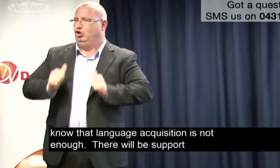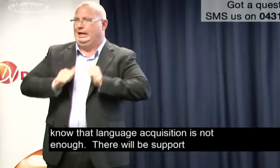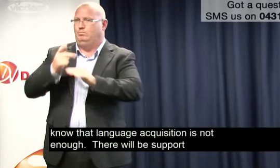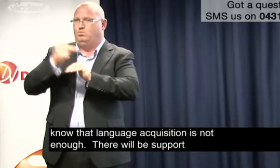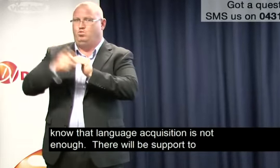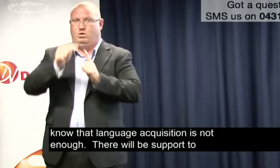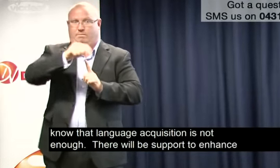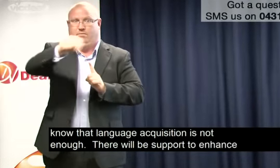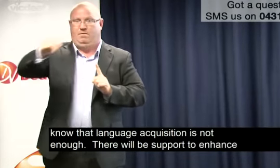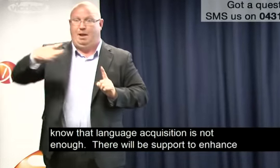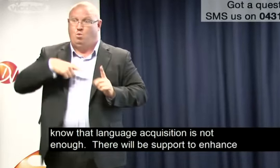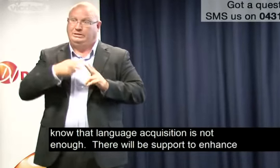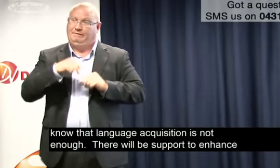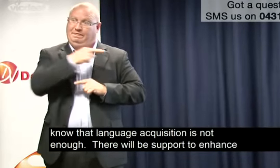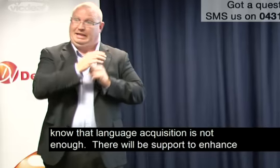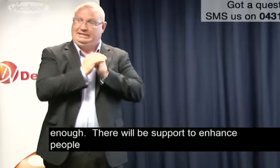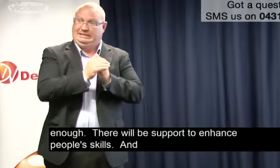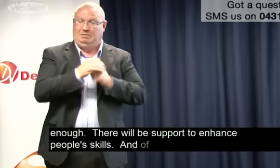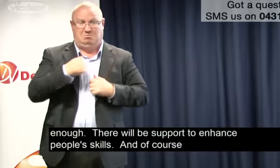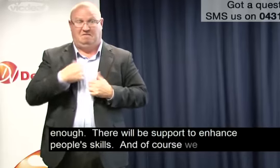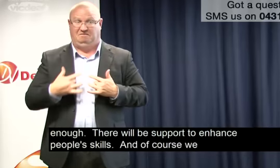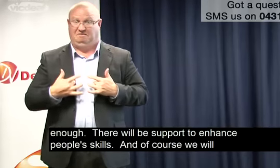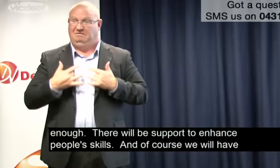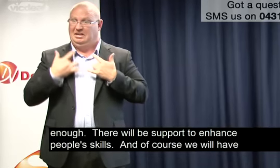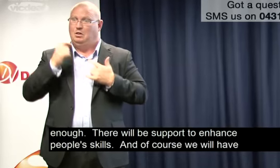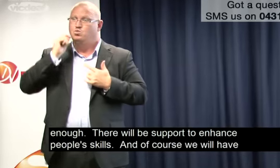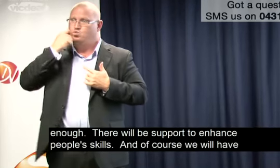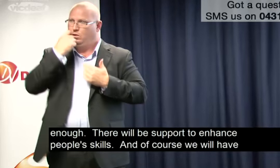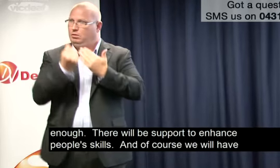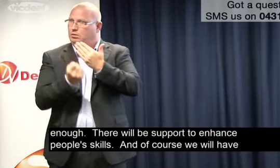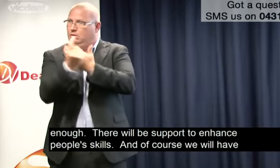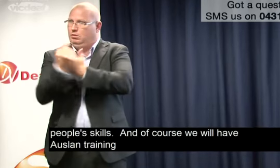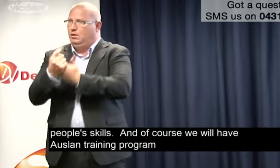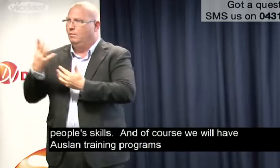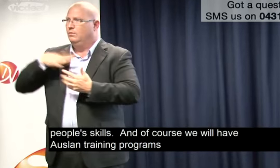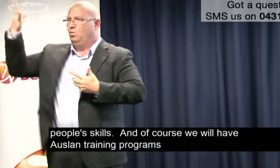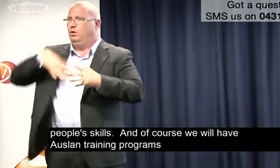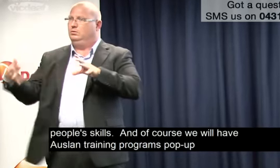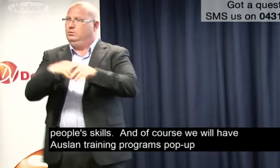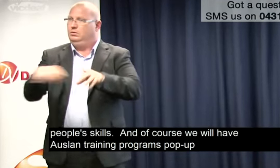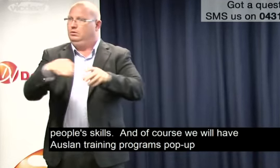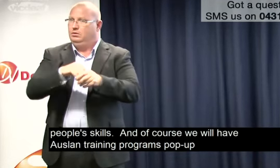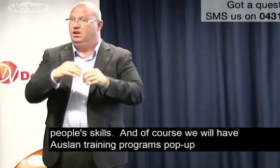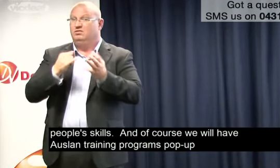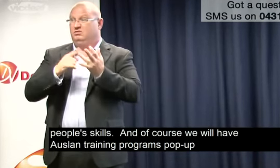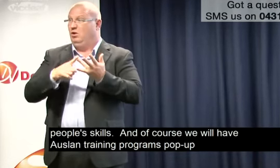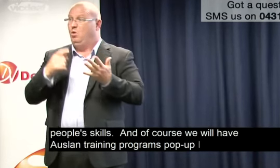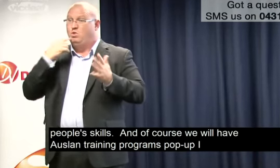And of course, we will have Auslan training programs pop up, I think, because of this scheme. So there are going to be more and more people who want